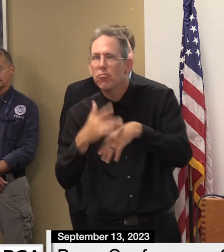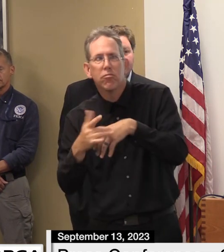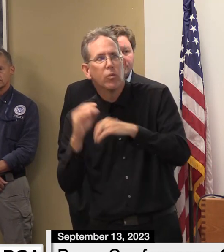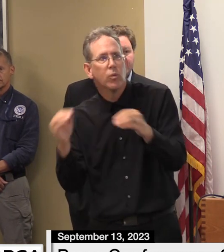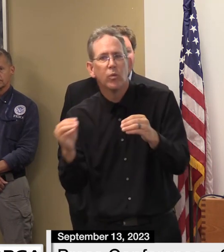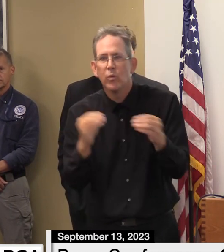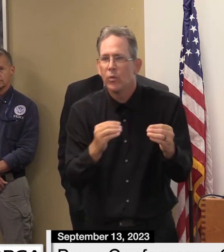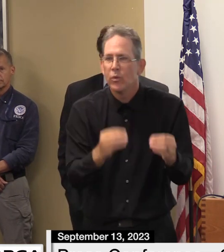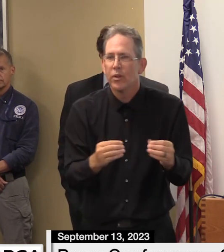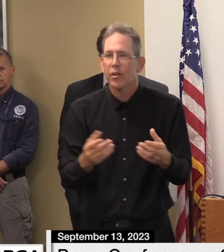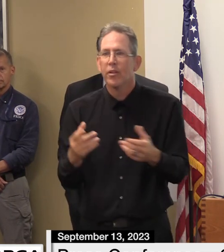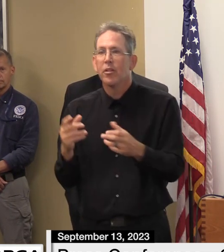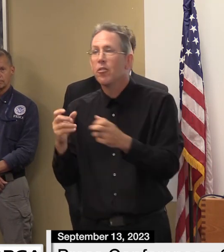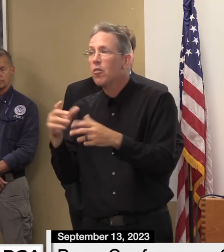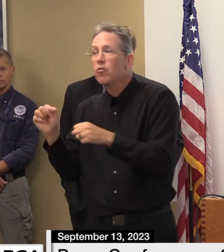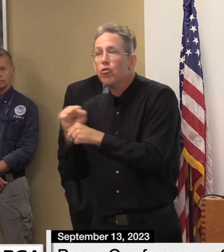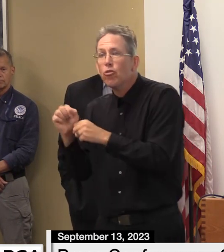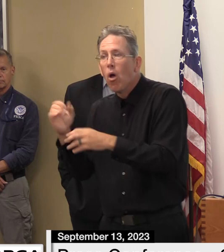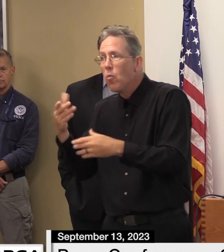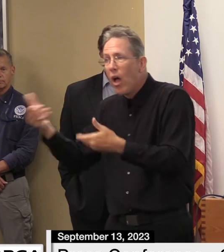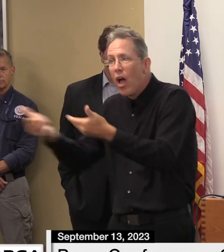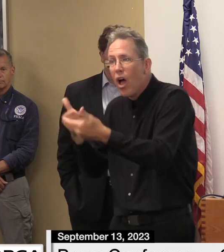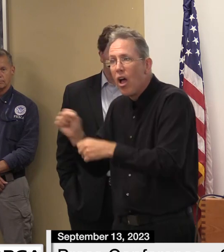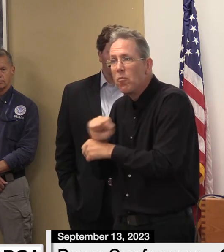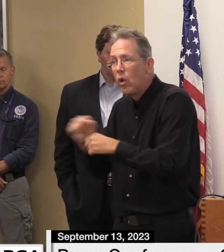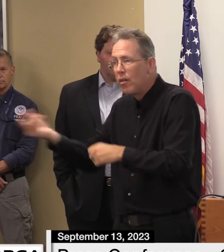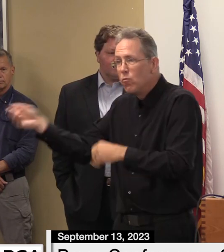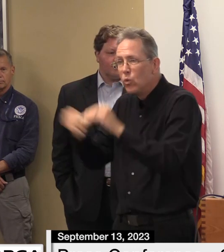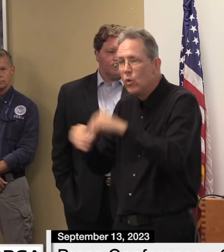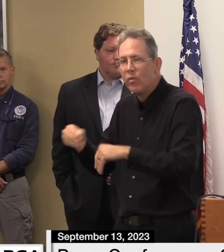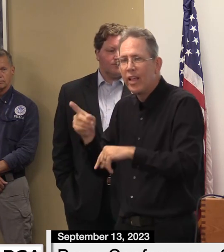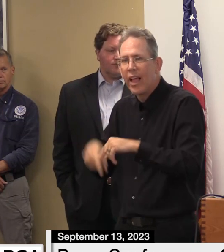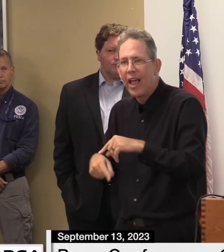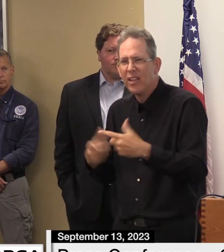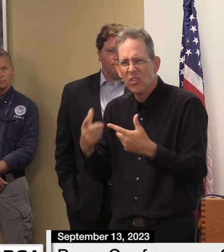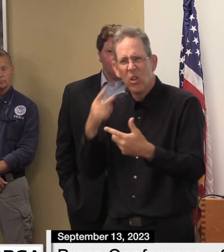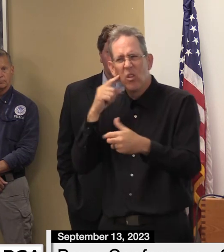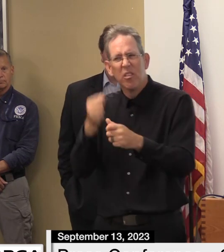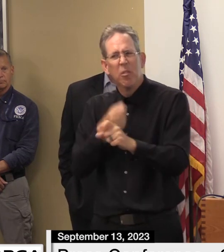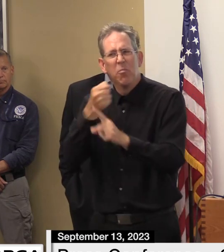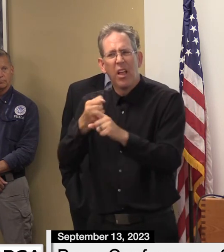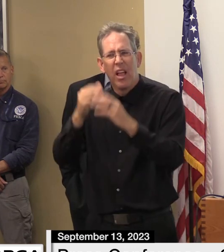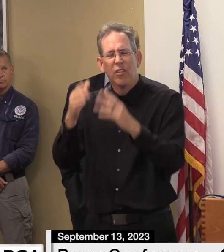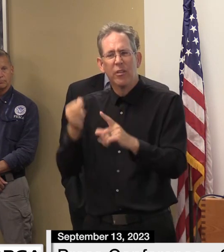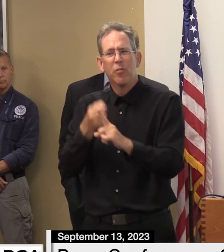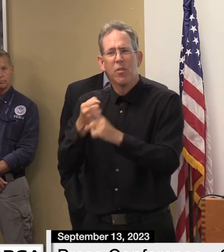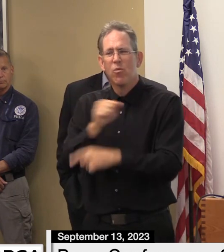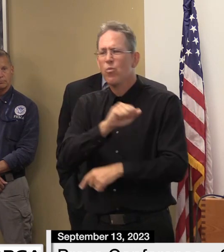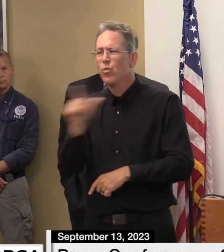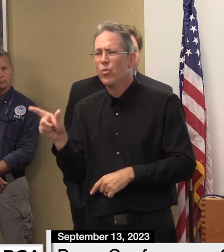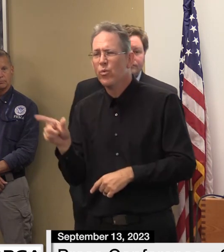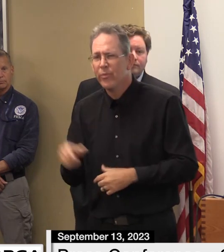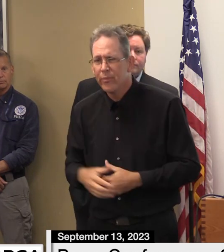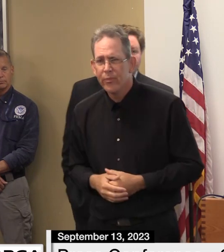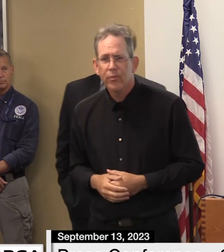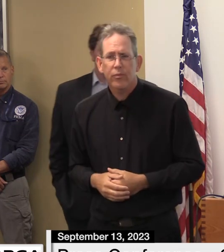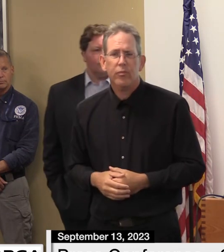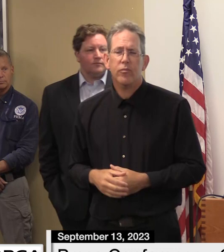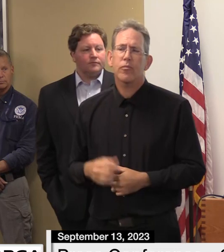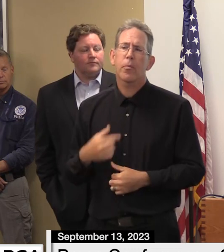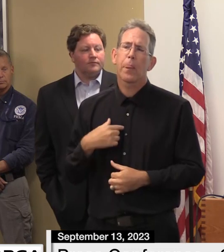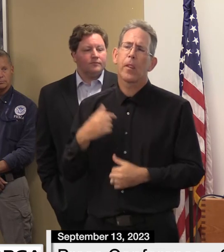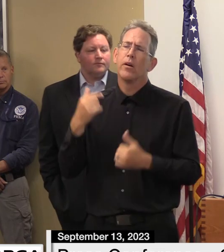employers and communities that are trying to grow. So We anticipate that we will be able